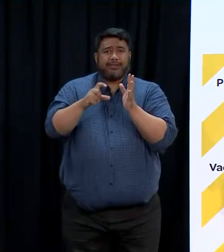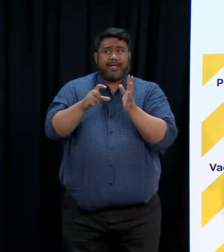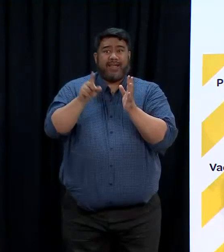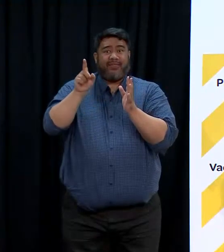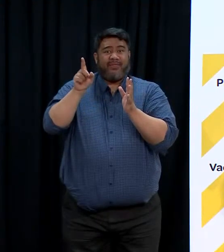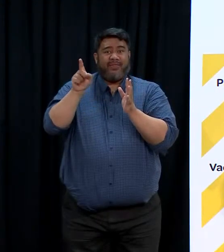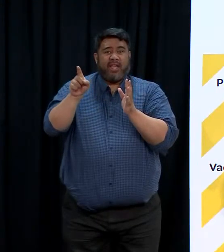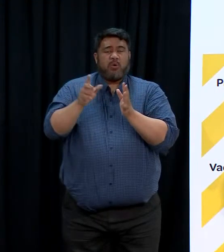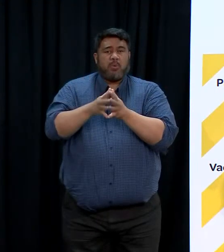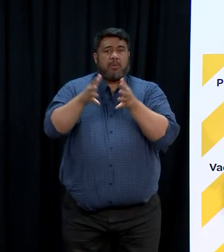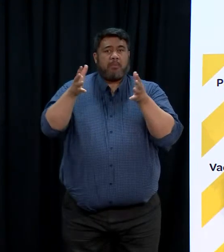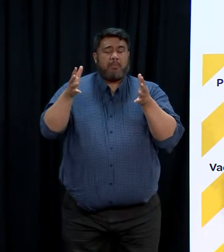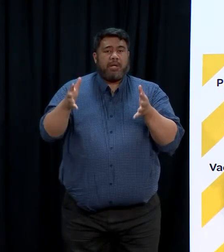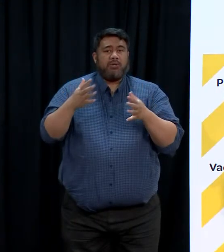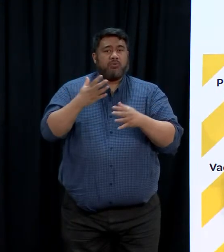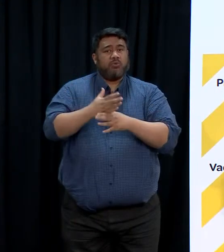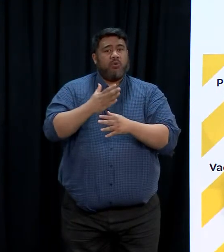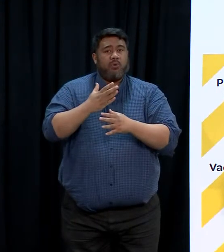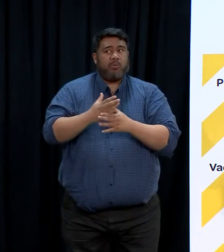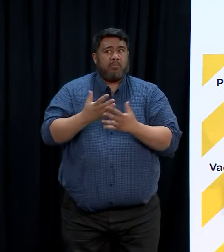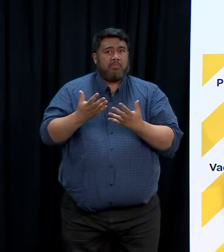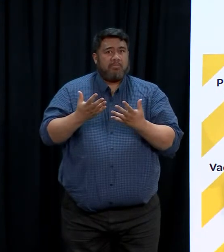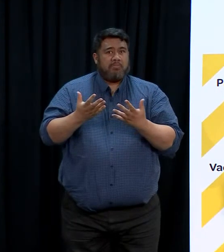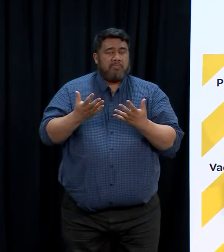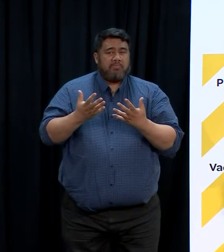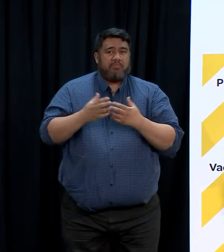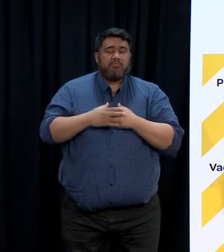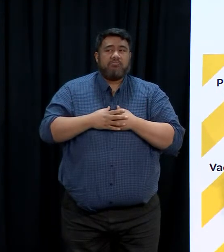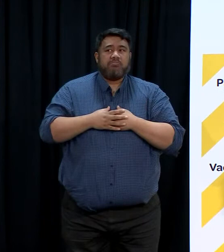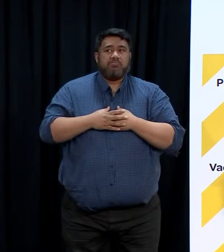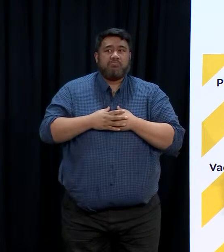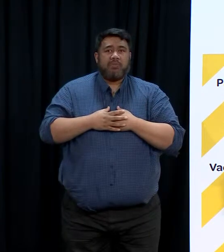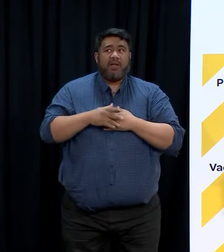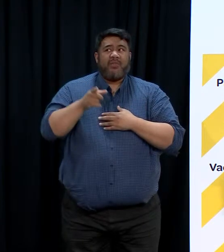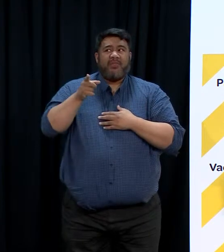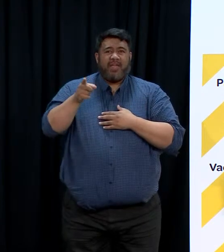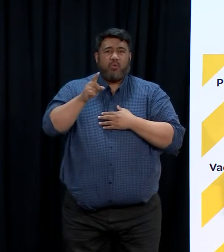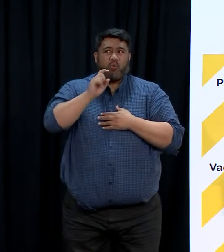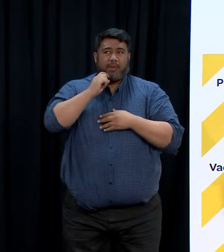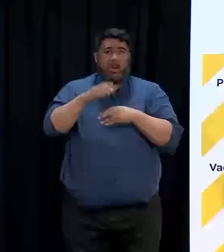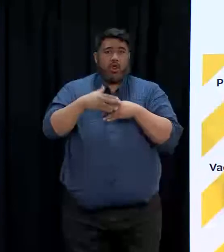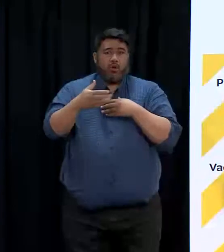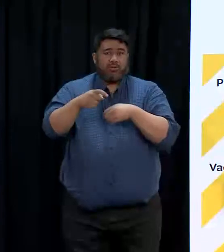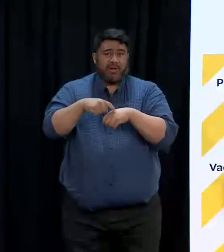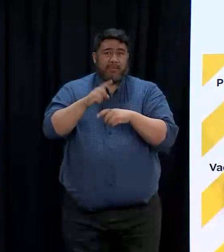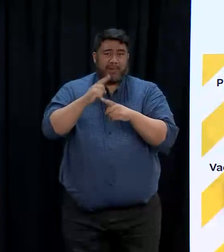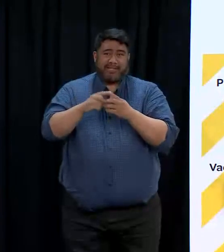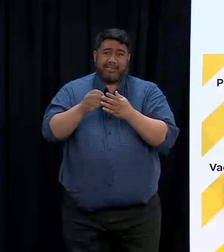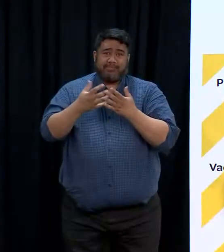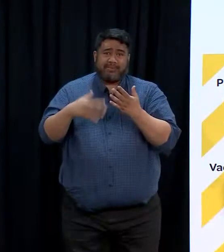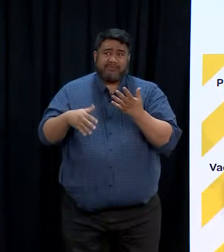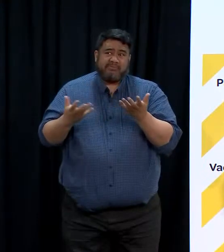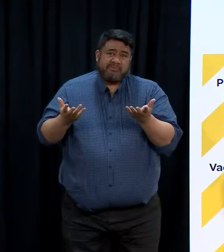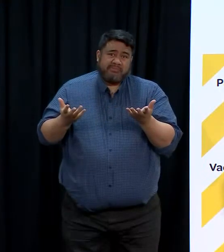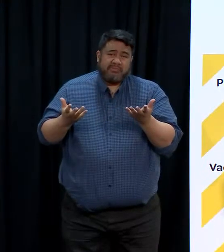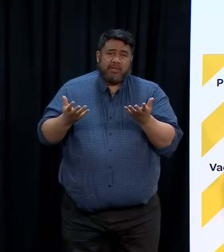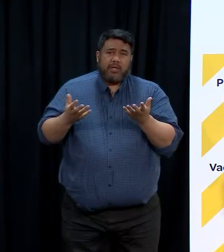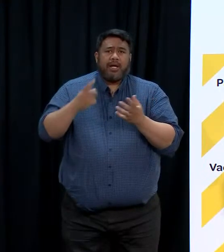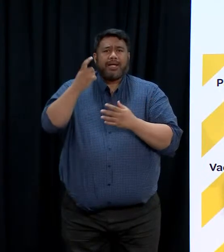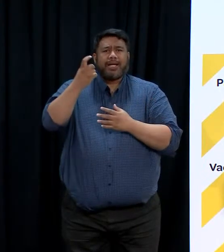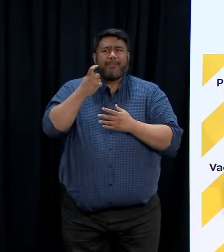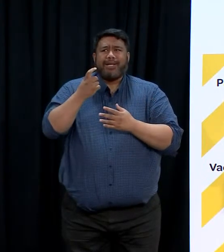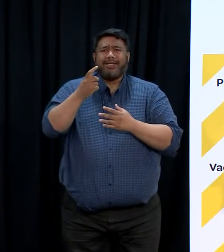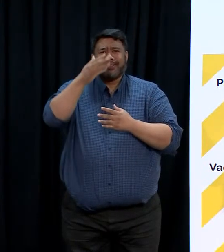a pretty big undertaking. And it would take quite some time and have a significant cost associated with it. As we head into